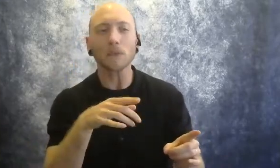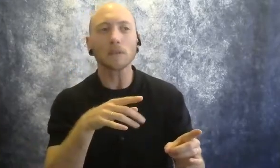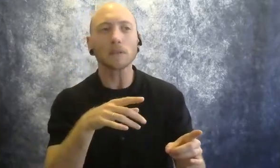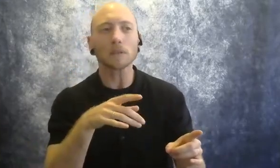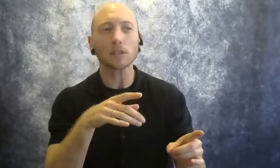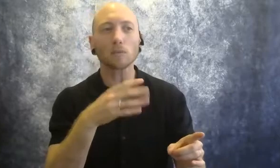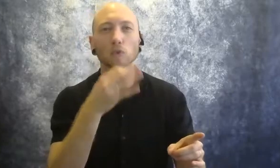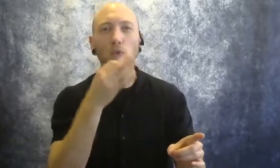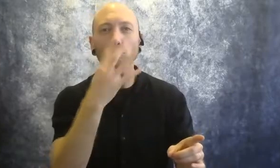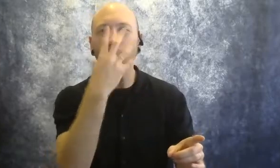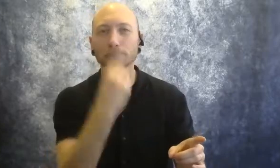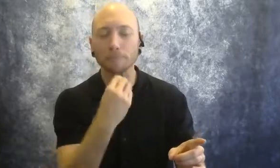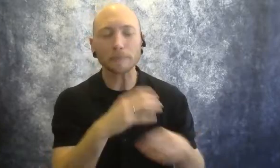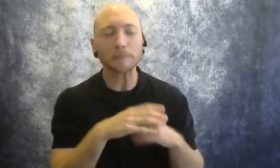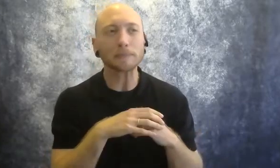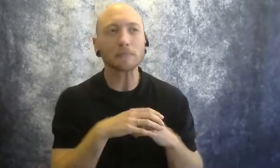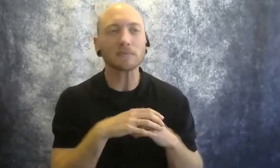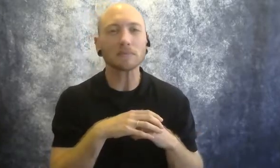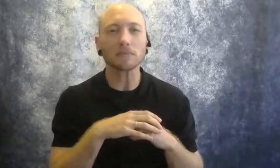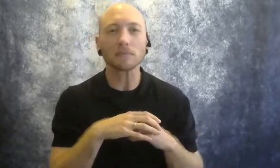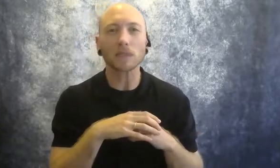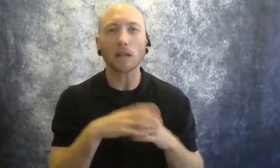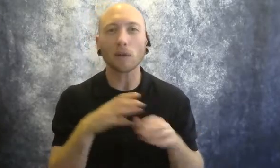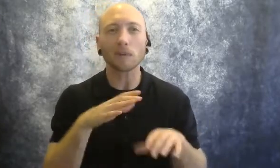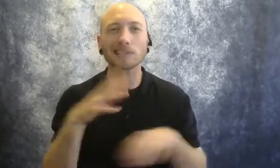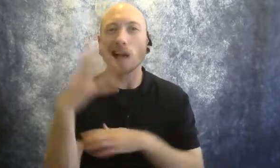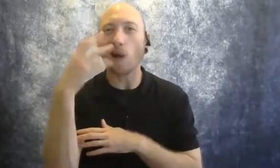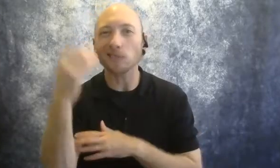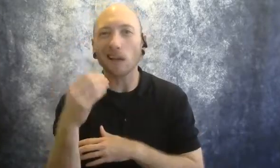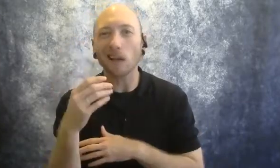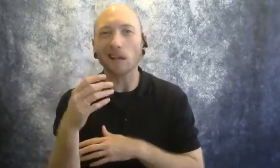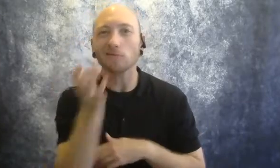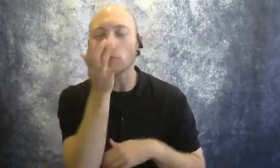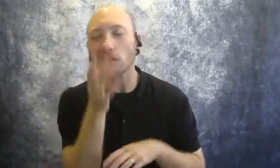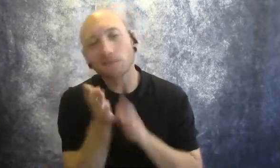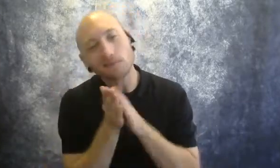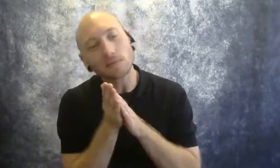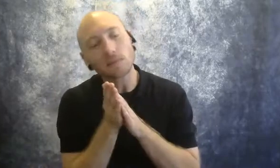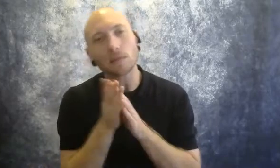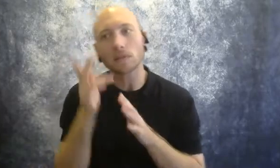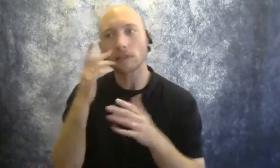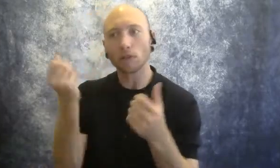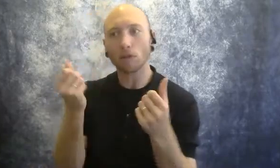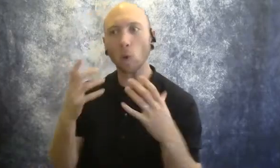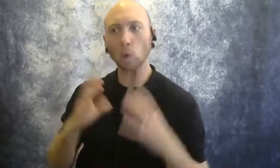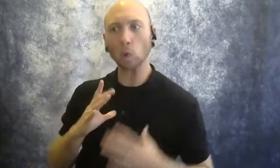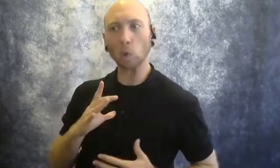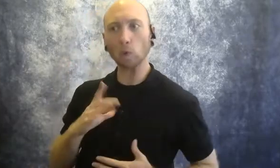And so just about when he's about to fall off asleep, it's dark, it's cold, he's by the river, and this Rolls